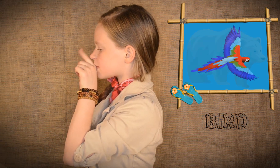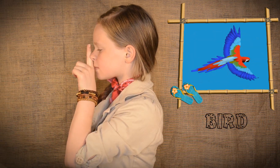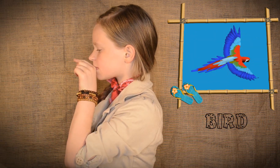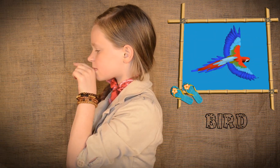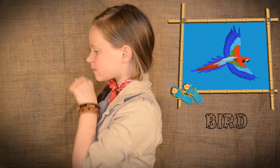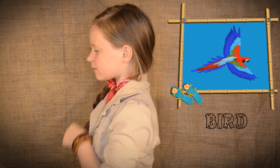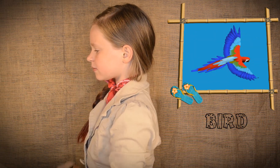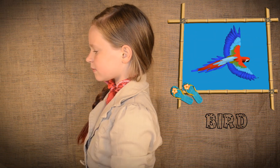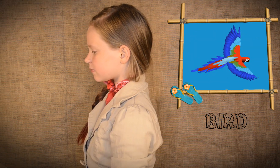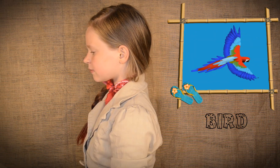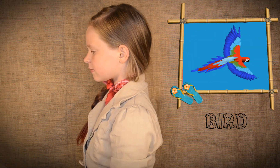Bird